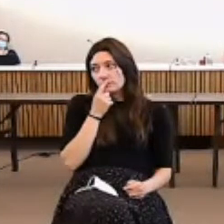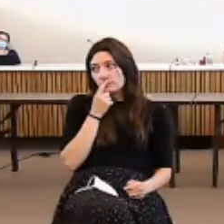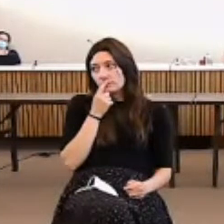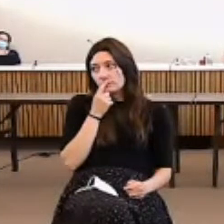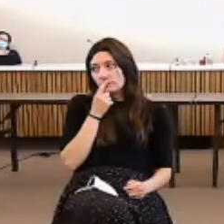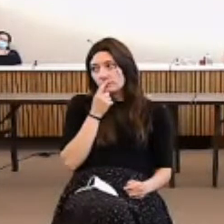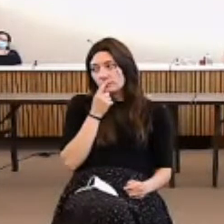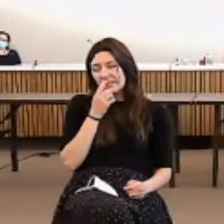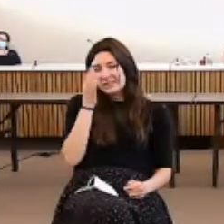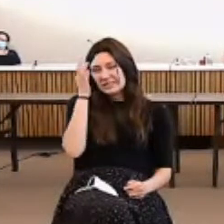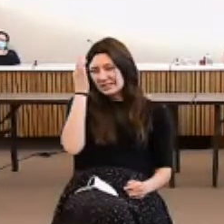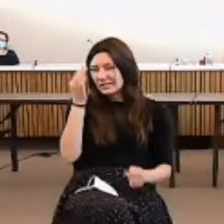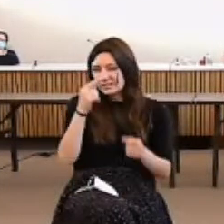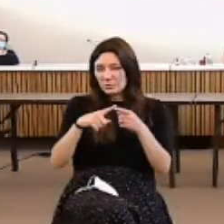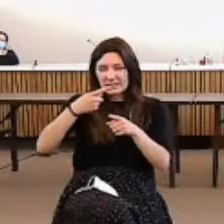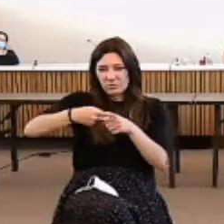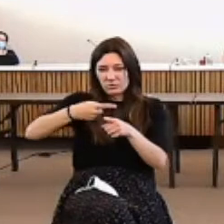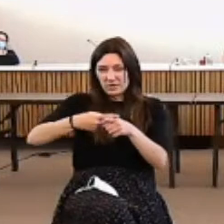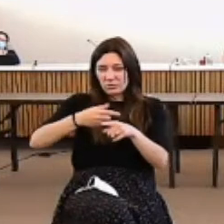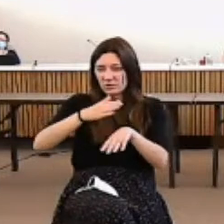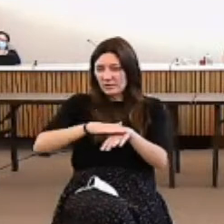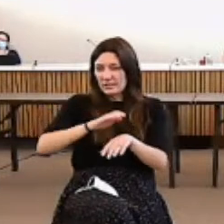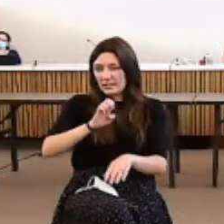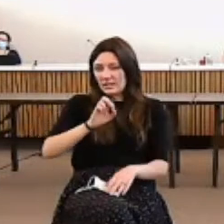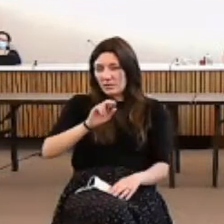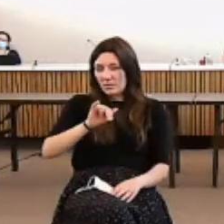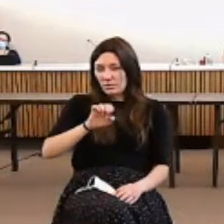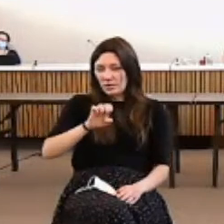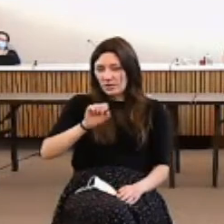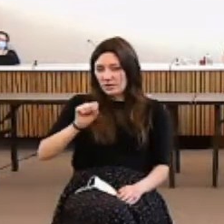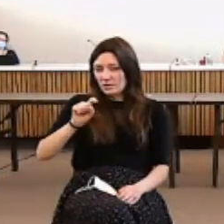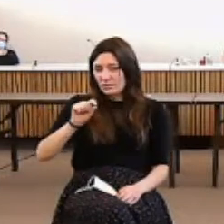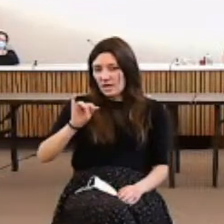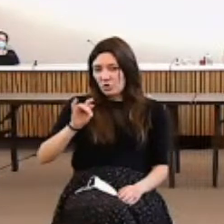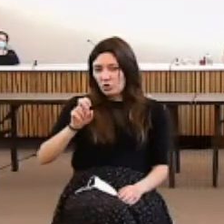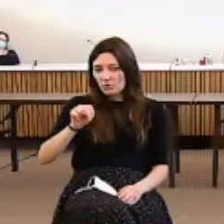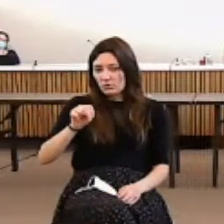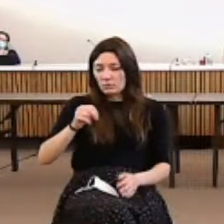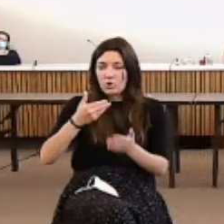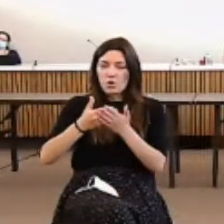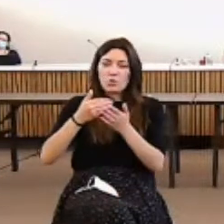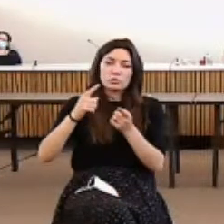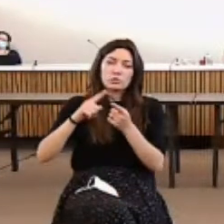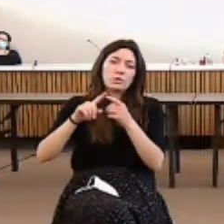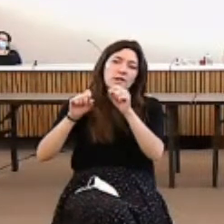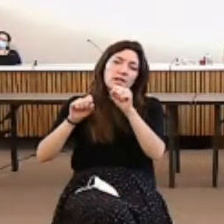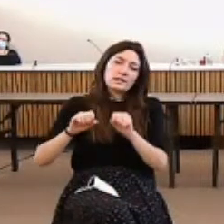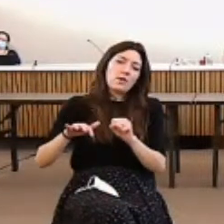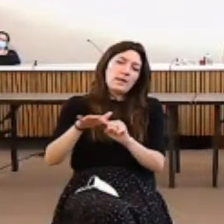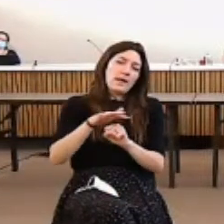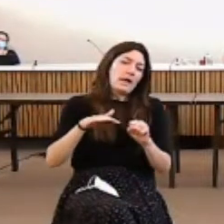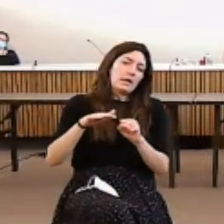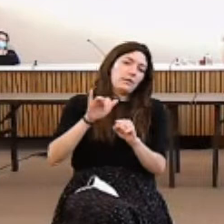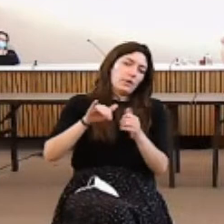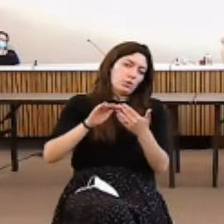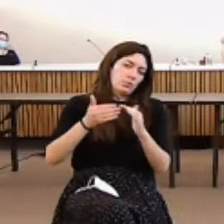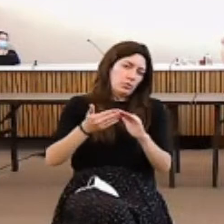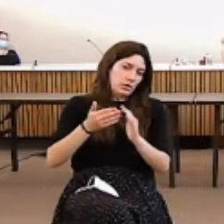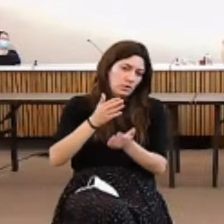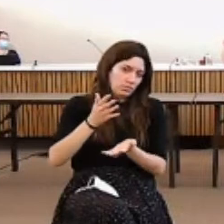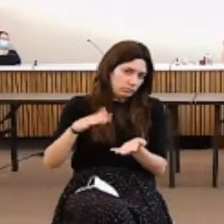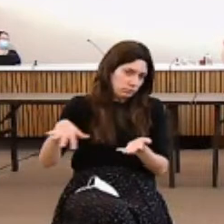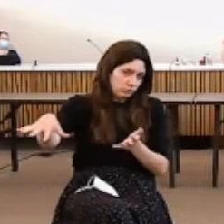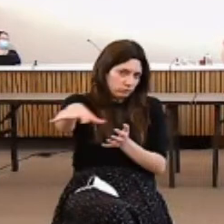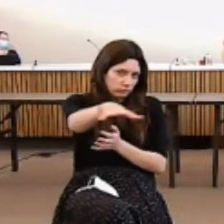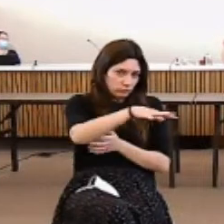Erie Station, where the internal intersection. So near the south end of the community. So I think